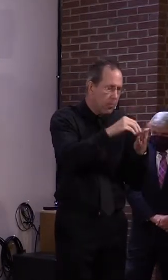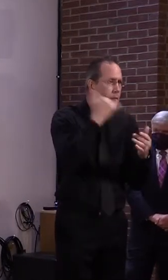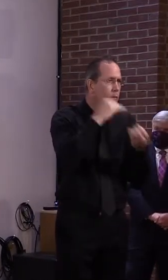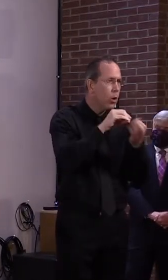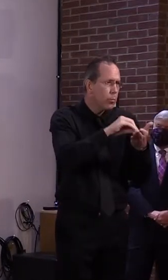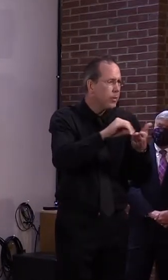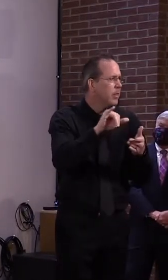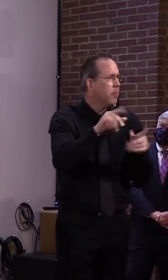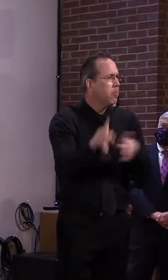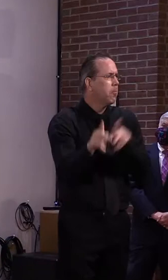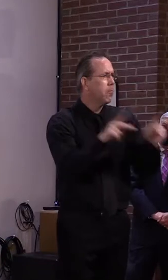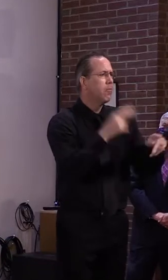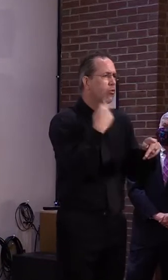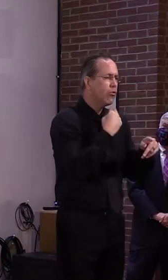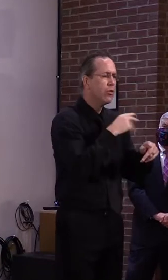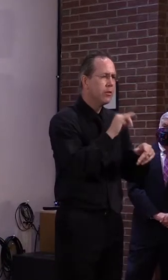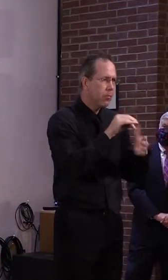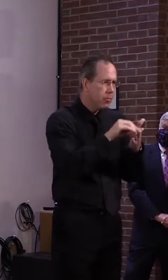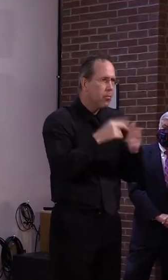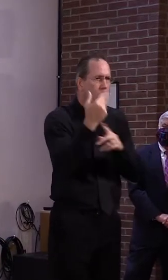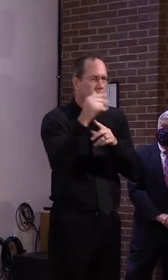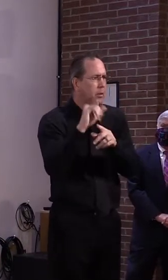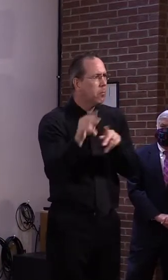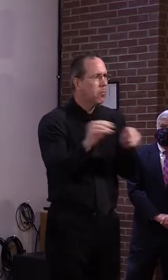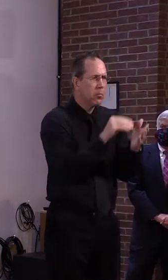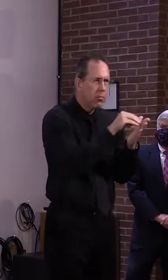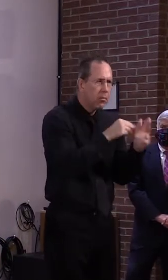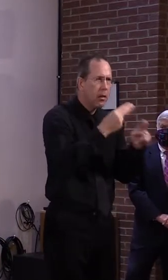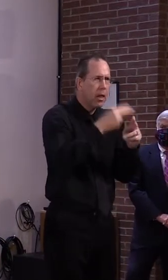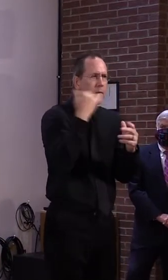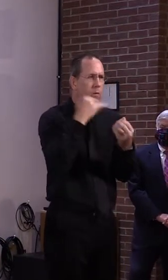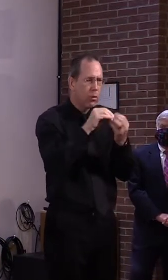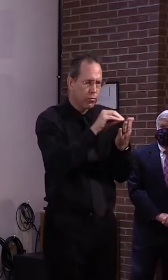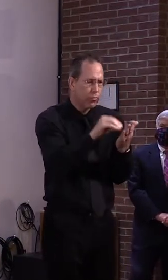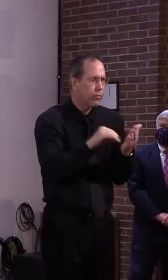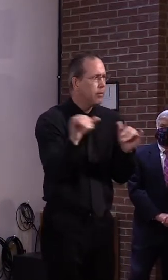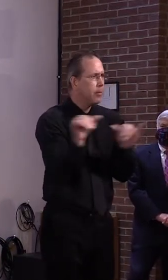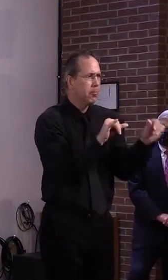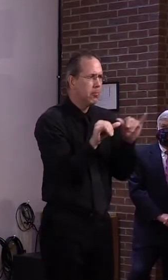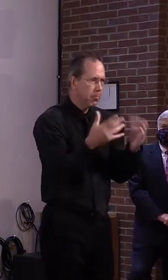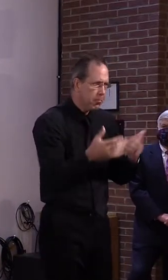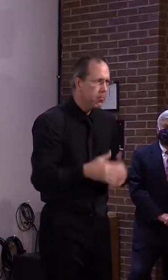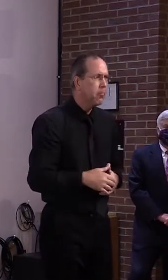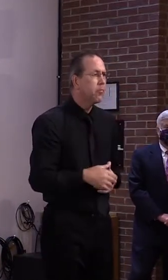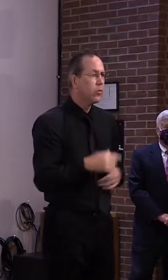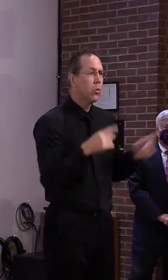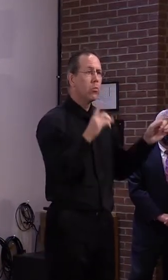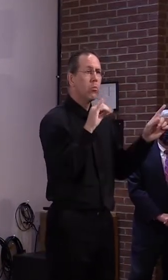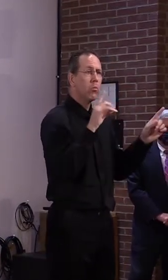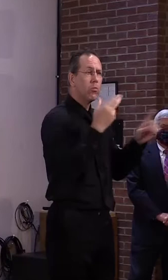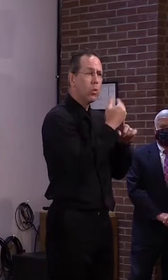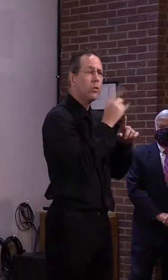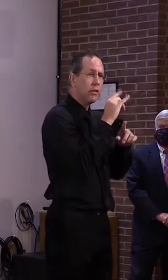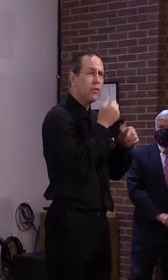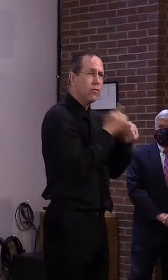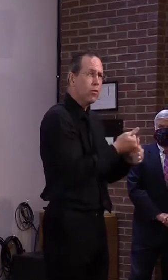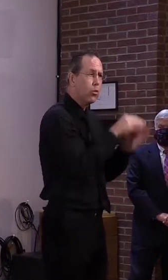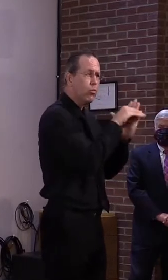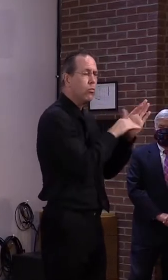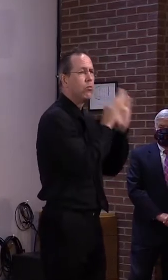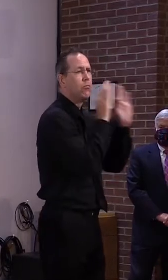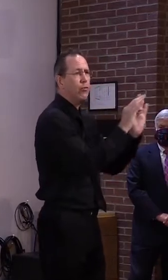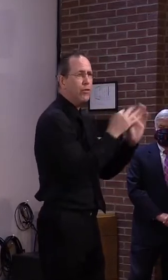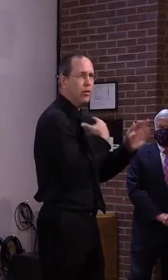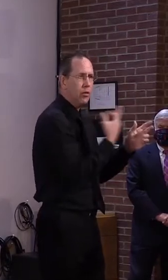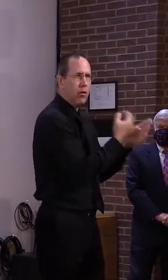that. And the Summit Lodge did exactly what they understood the guidelines to be. So. And on the